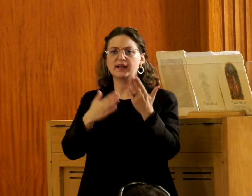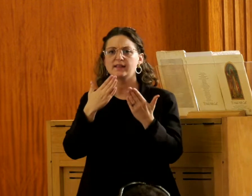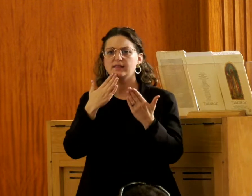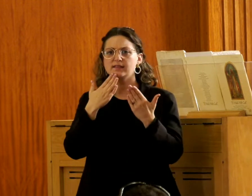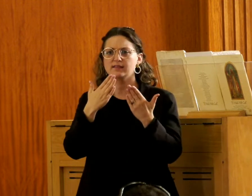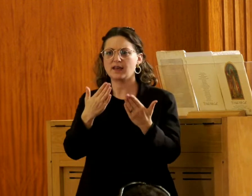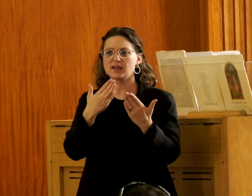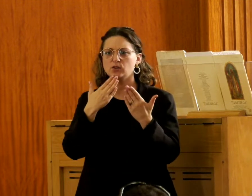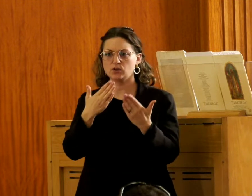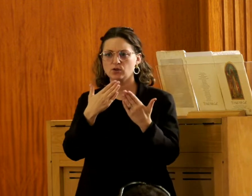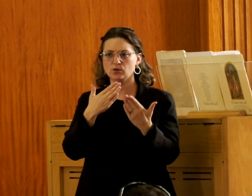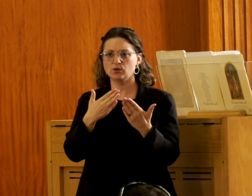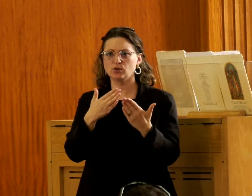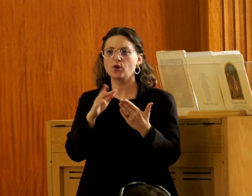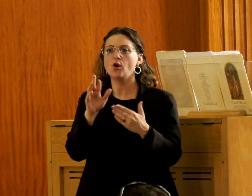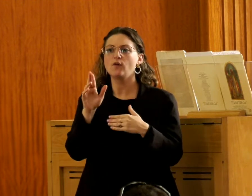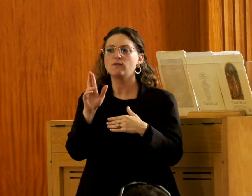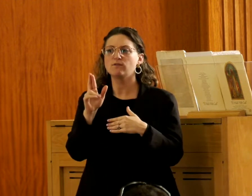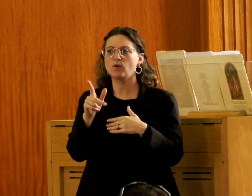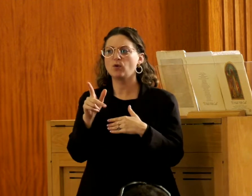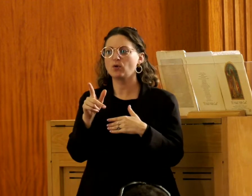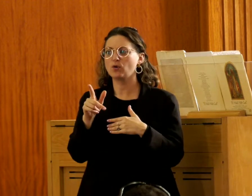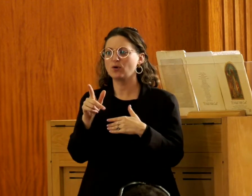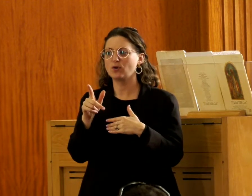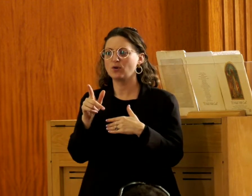you on behalf of her grandchildren.